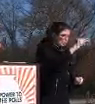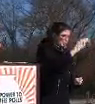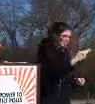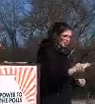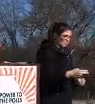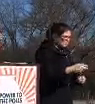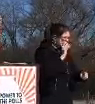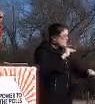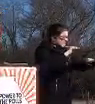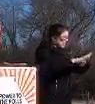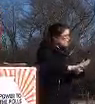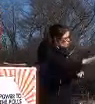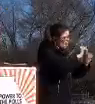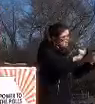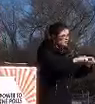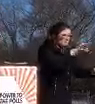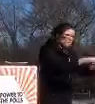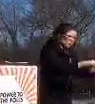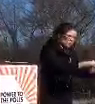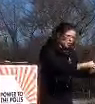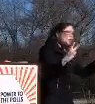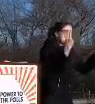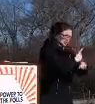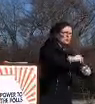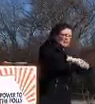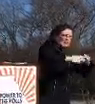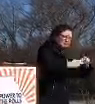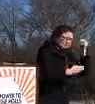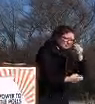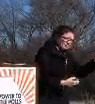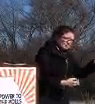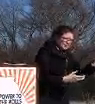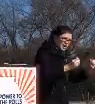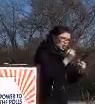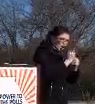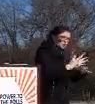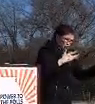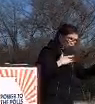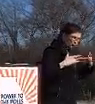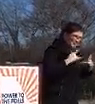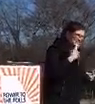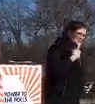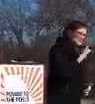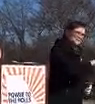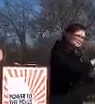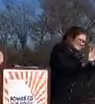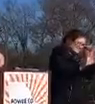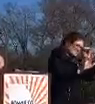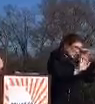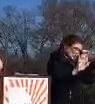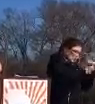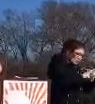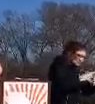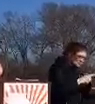you. It should worry each and every one of you. So friends, don't let friends stay home on election day,